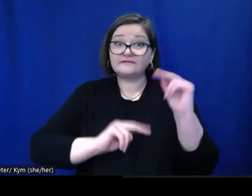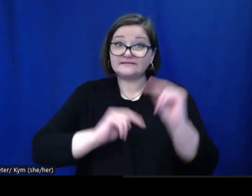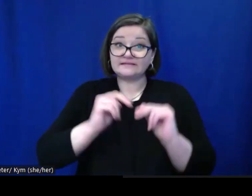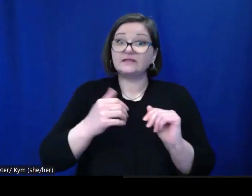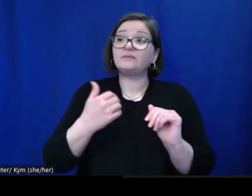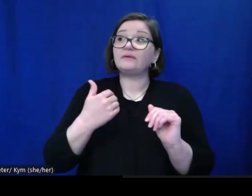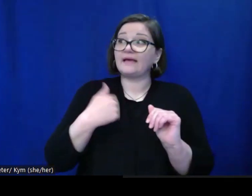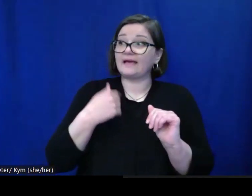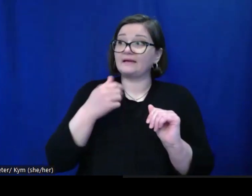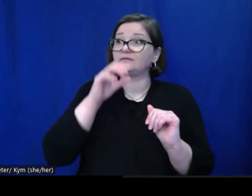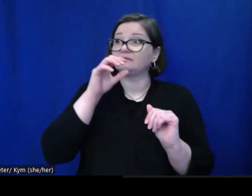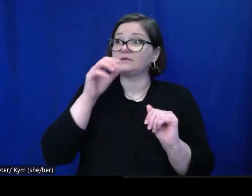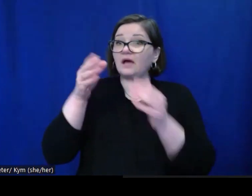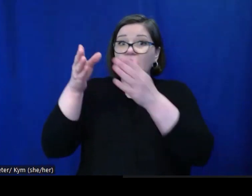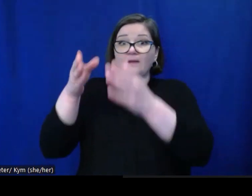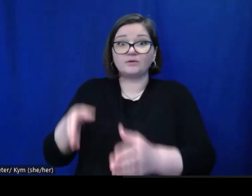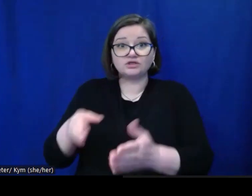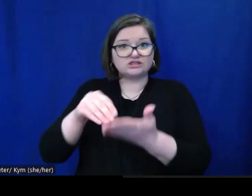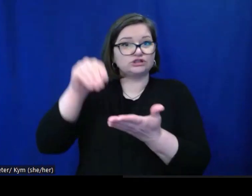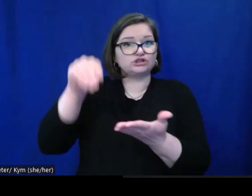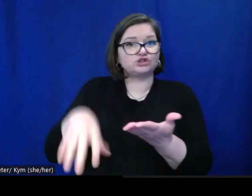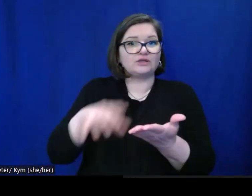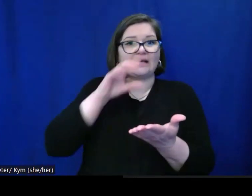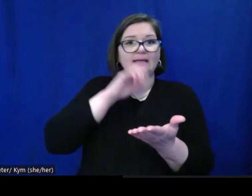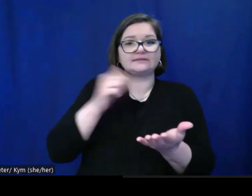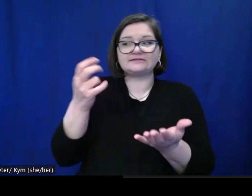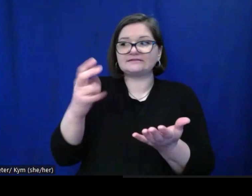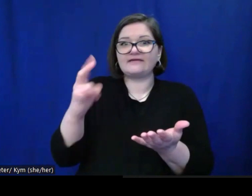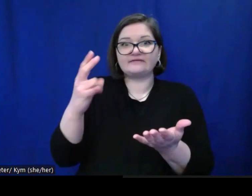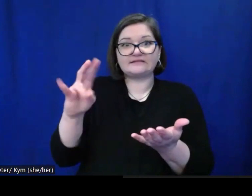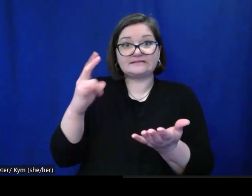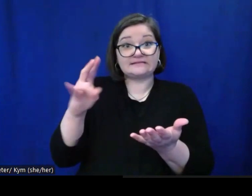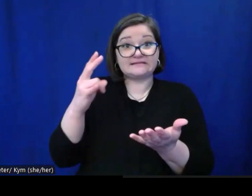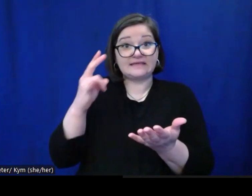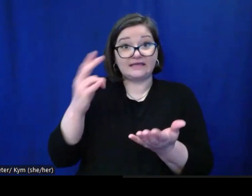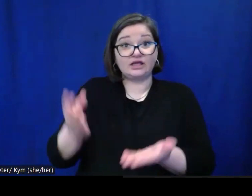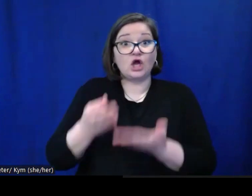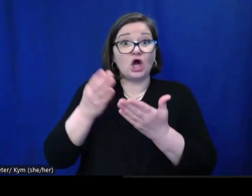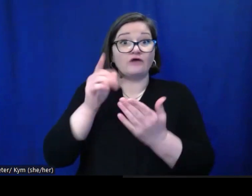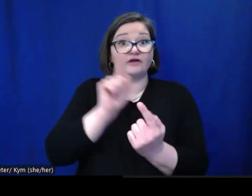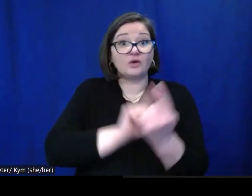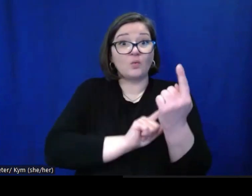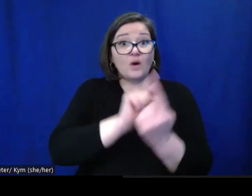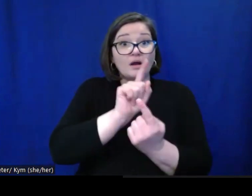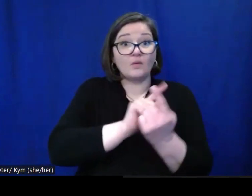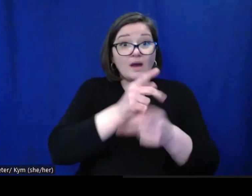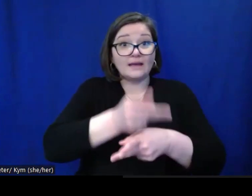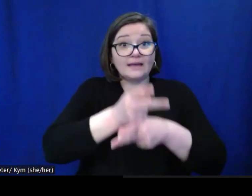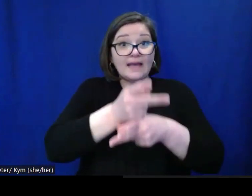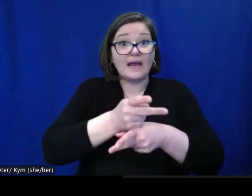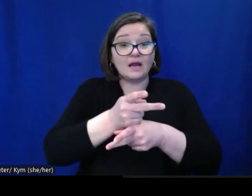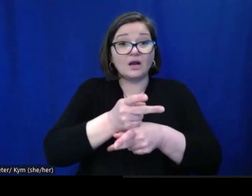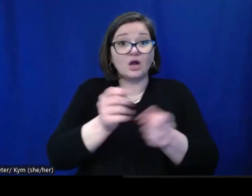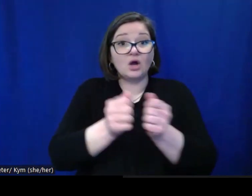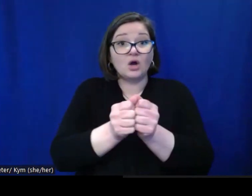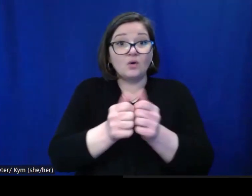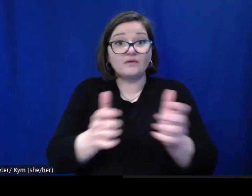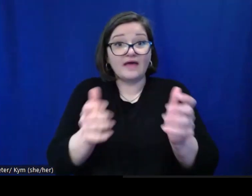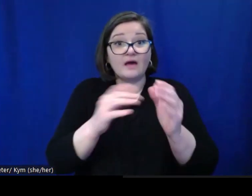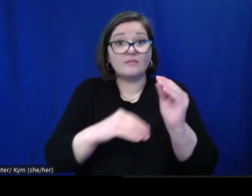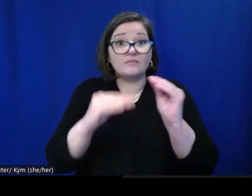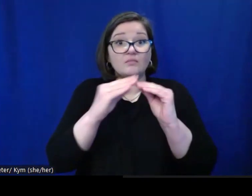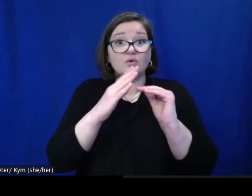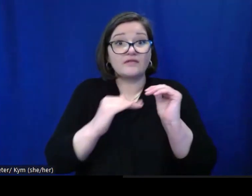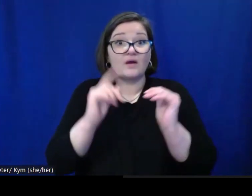17-year-old student providing one-on-one care without more